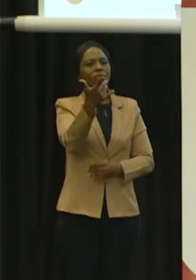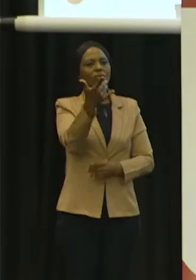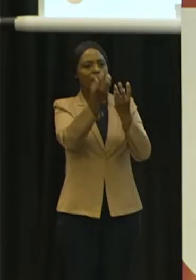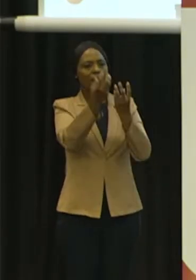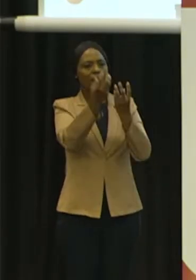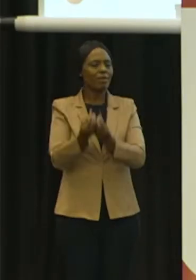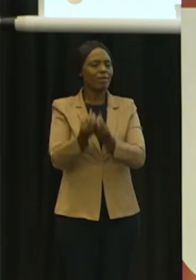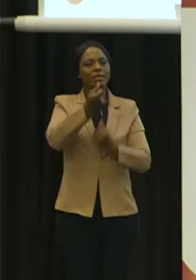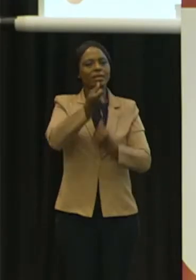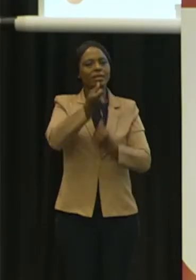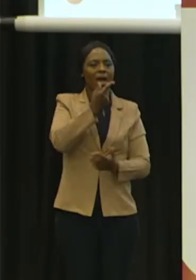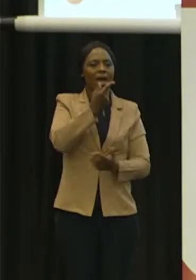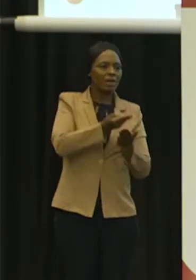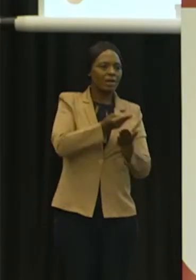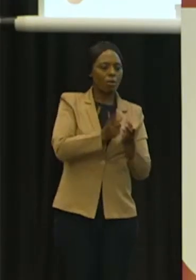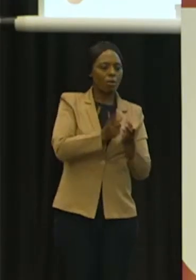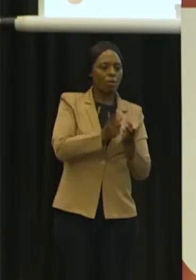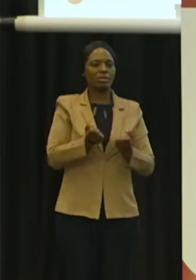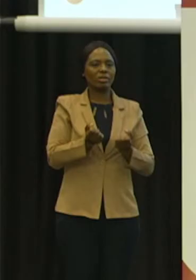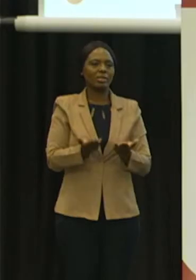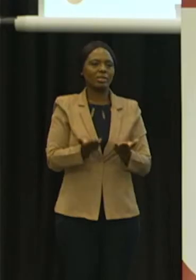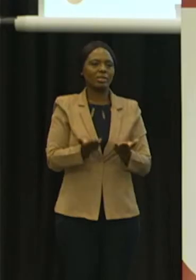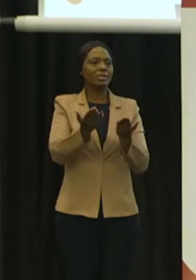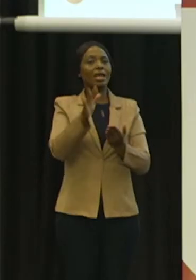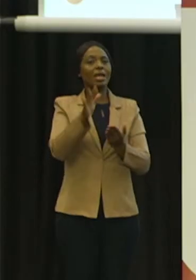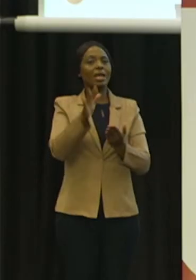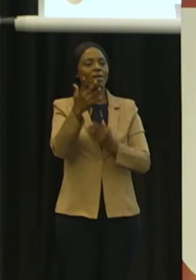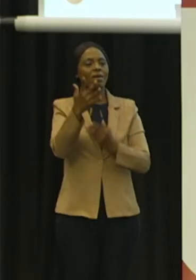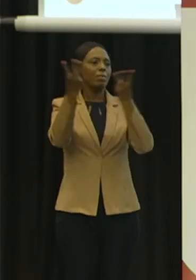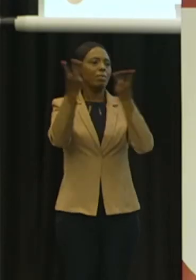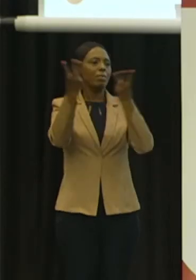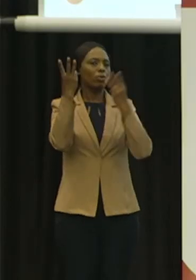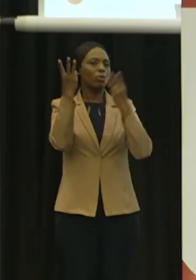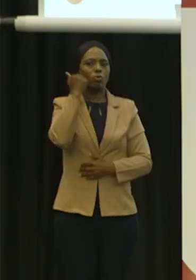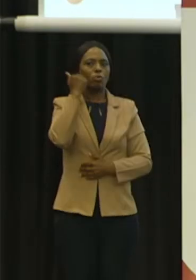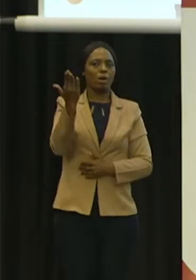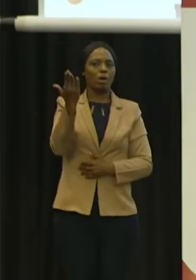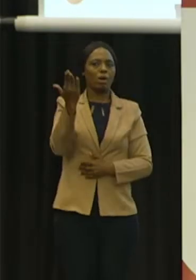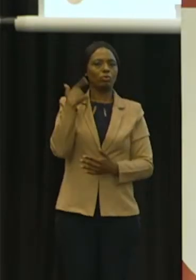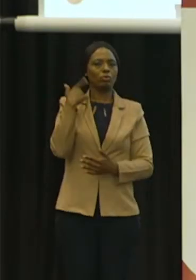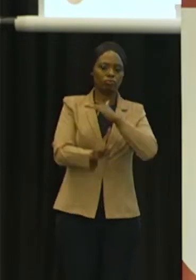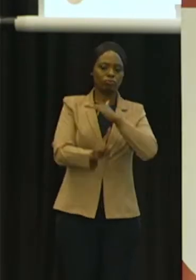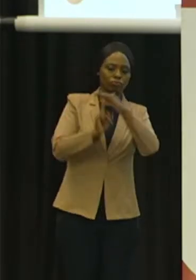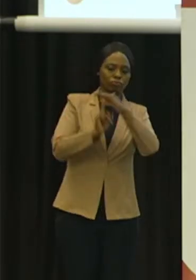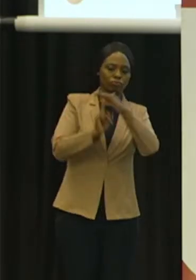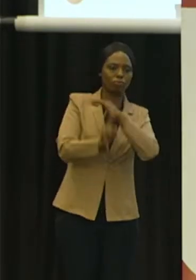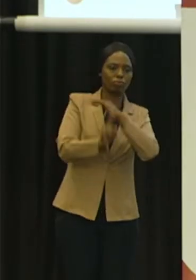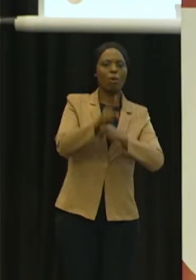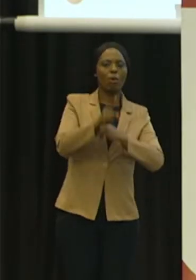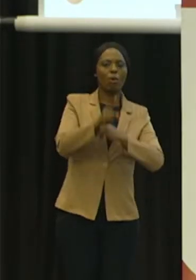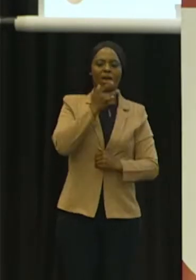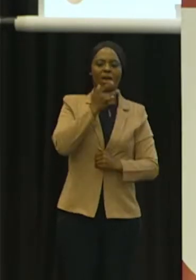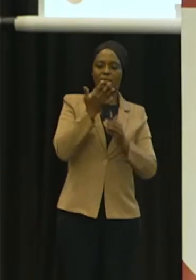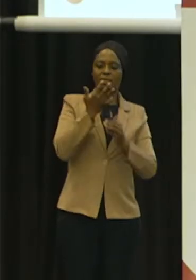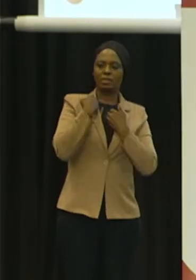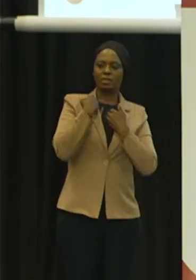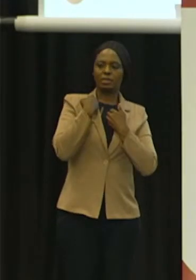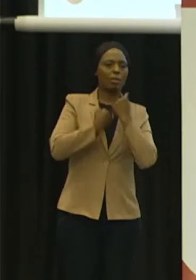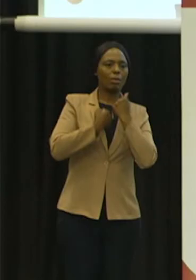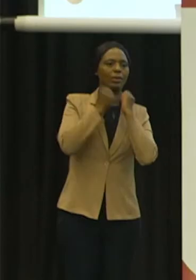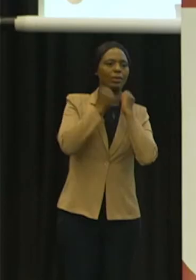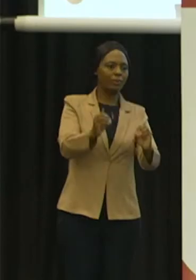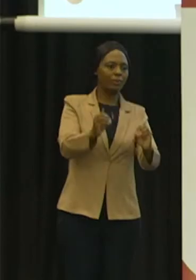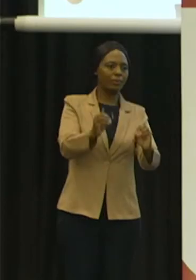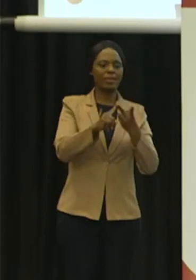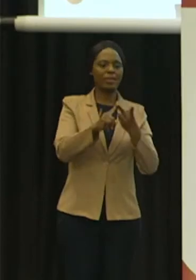treatment available and the services available if people don't want to walk through the doors because they don't feel supported. They don't